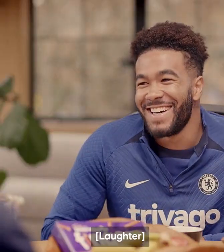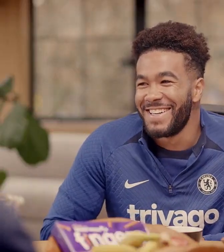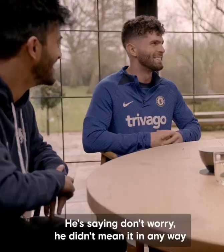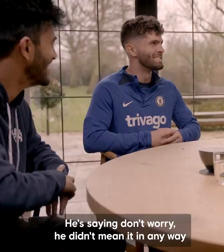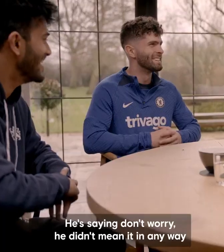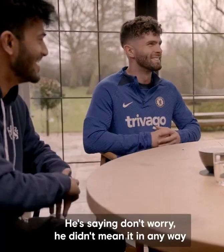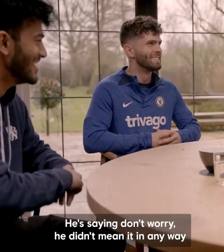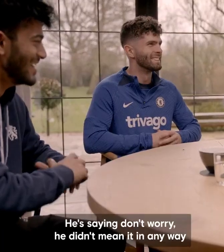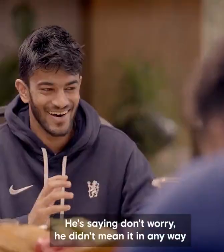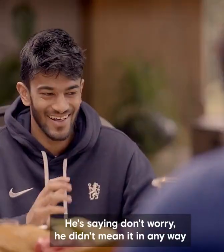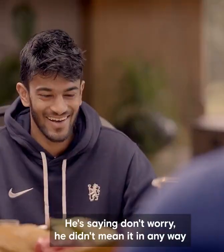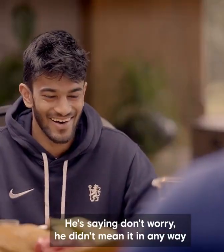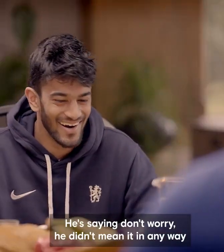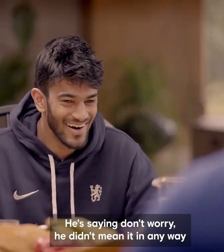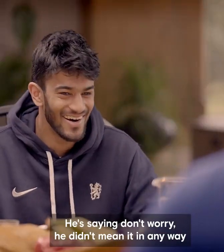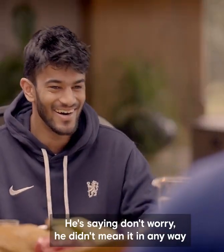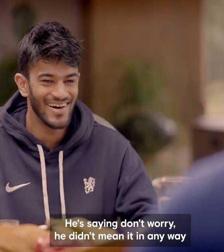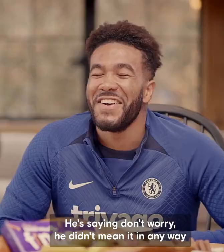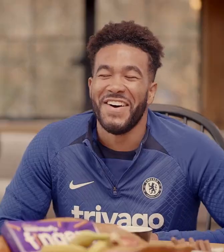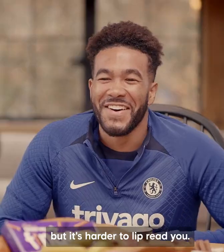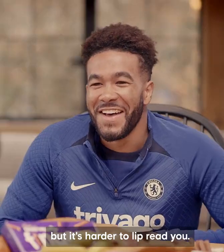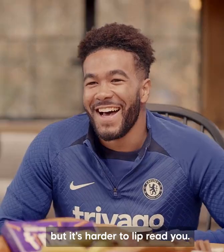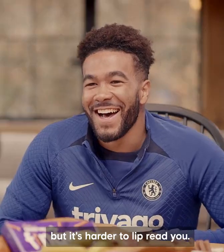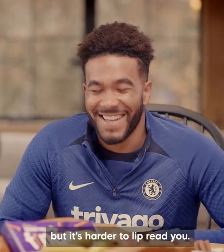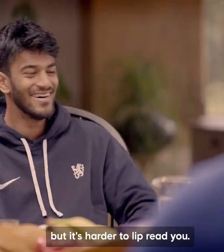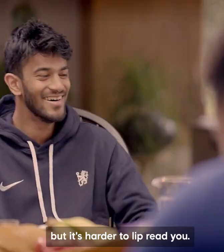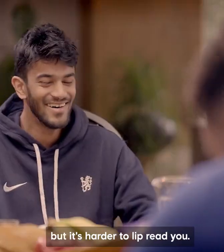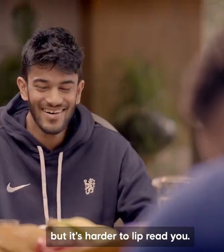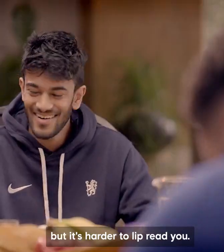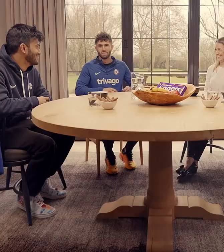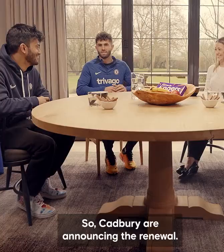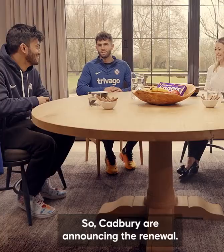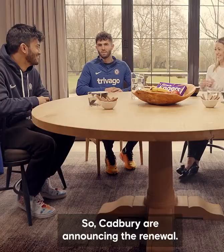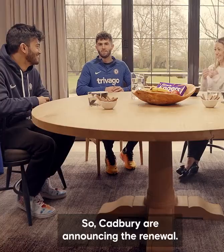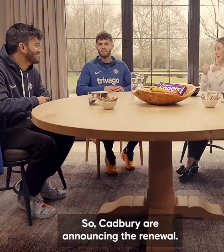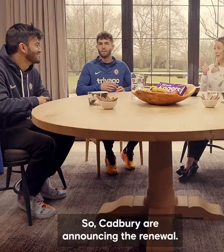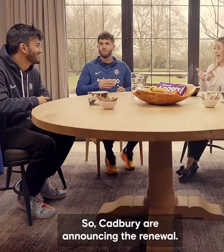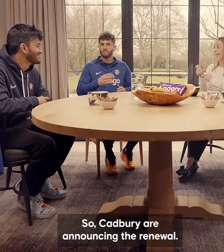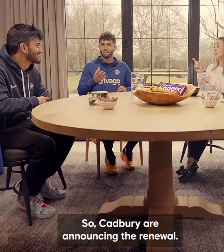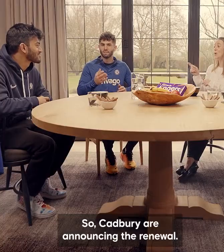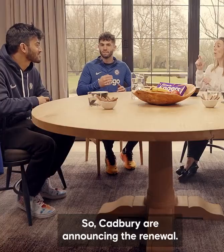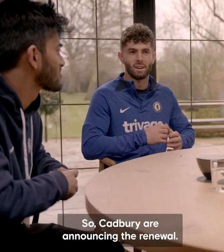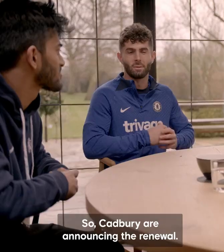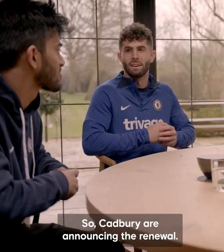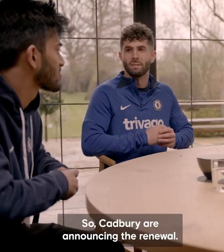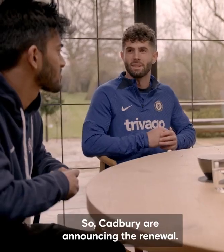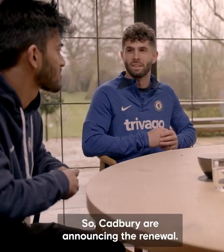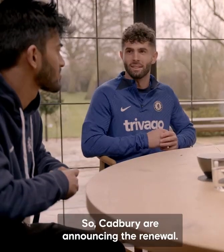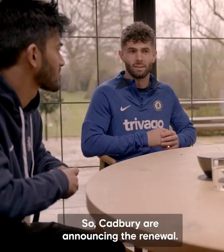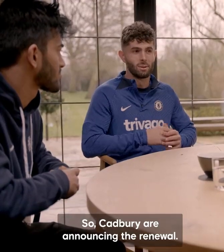I don't even understand. Oh, don't worry, he didn't mean it in any way. No, it's definitely harder to lip read. So Cadbury Fingers, we're announcing the